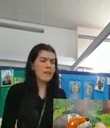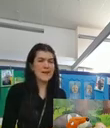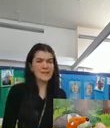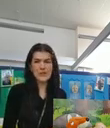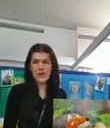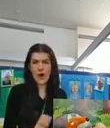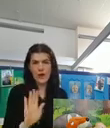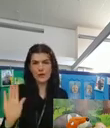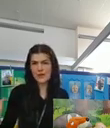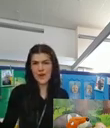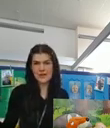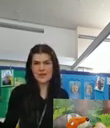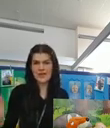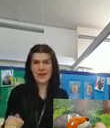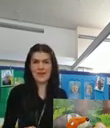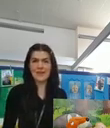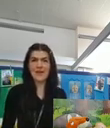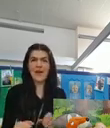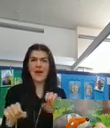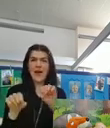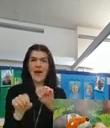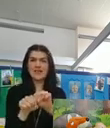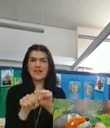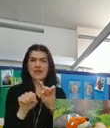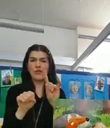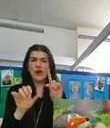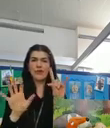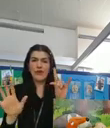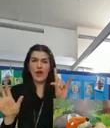There's no such thing as a Gruffalo."